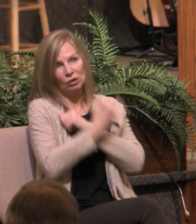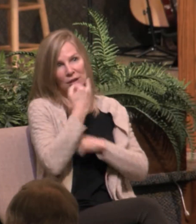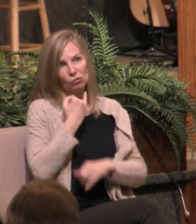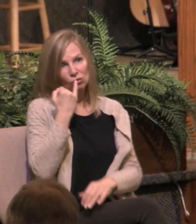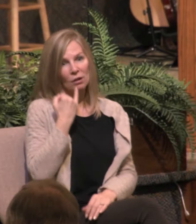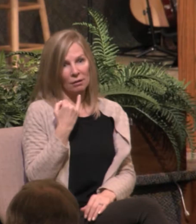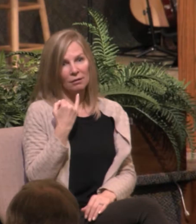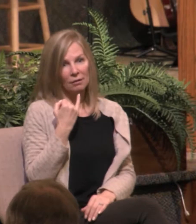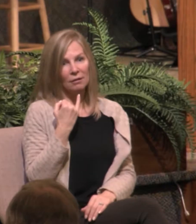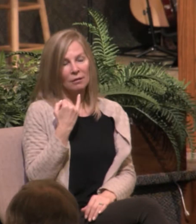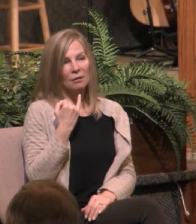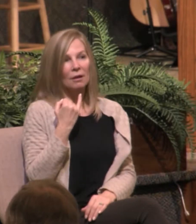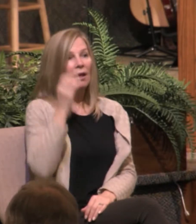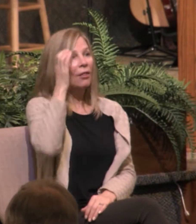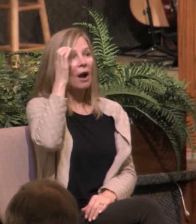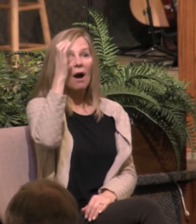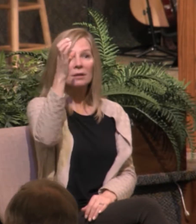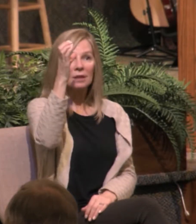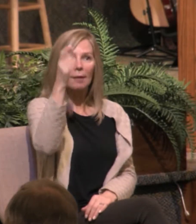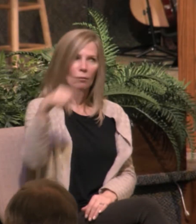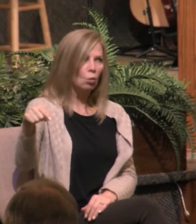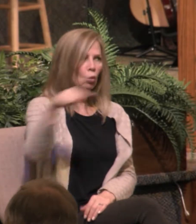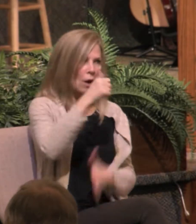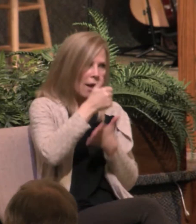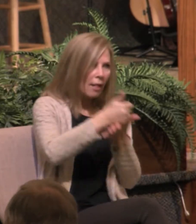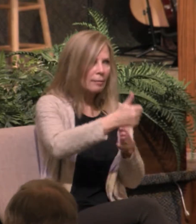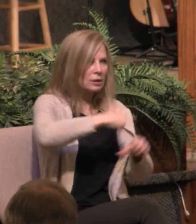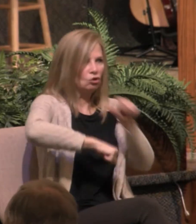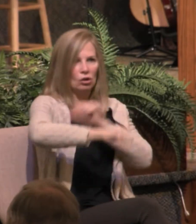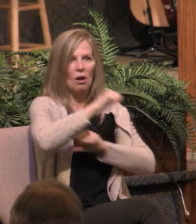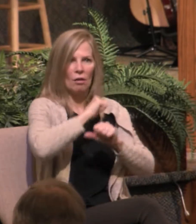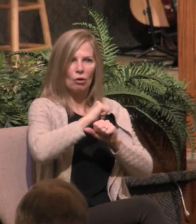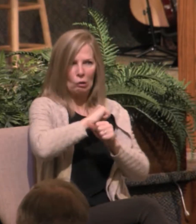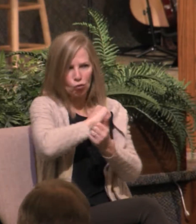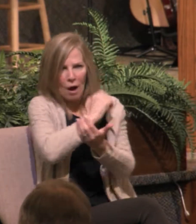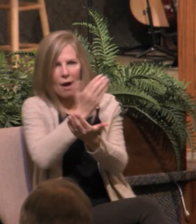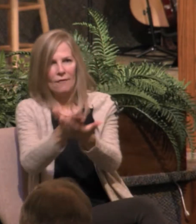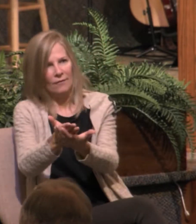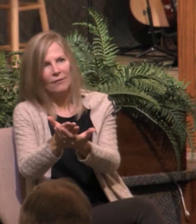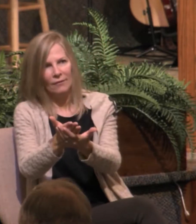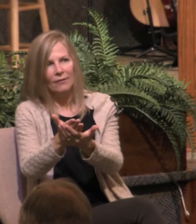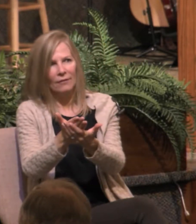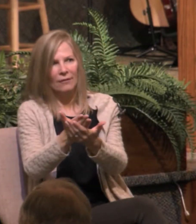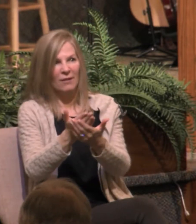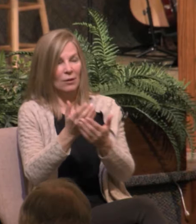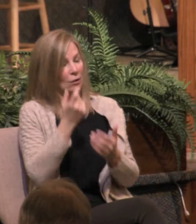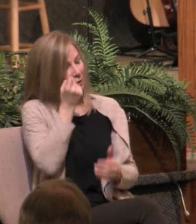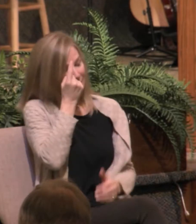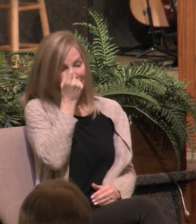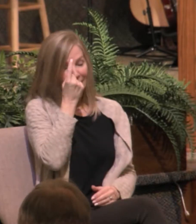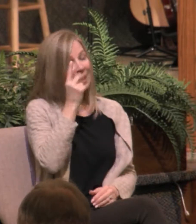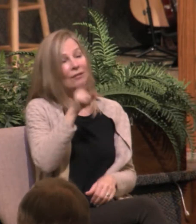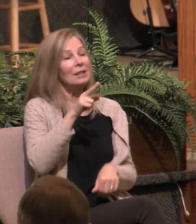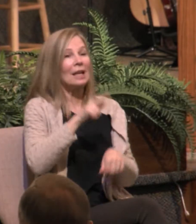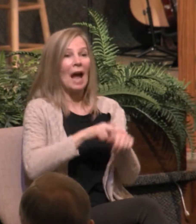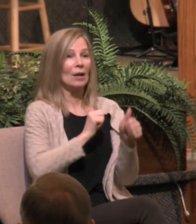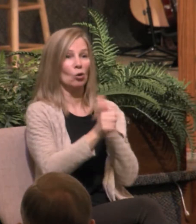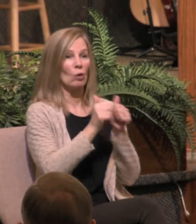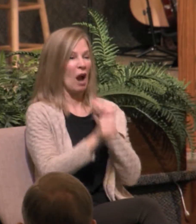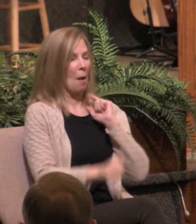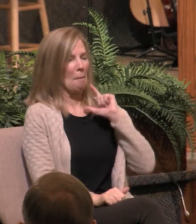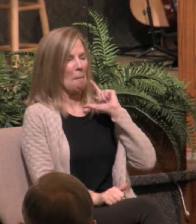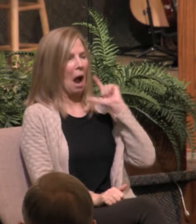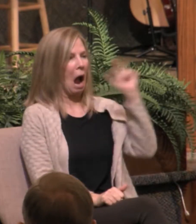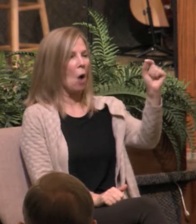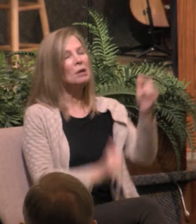we're trying to help each other get to the finish line. We would understand if we look around in a natural race and we take off, some people are going